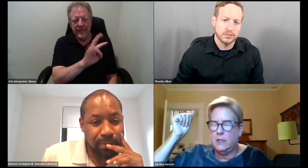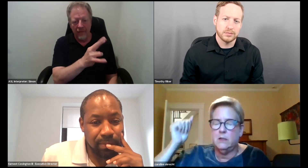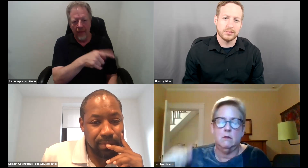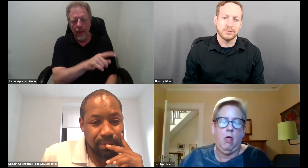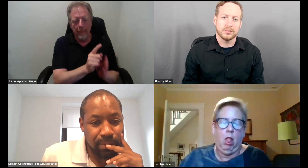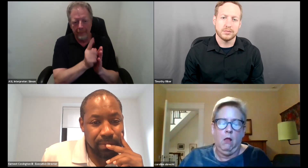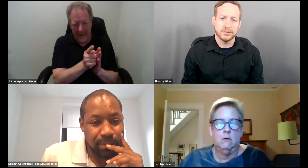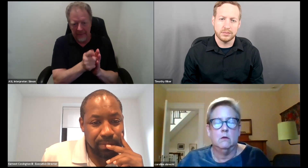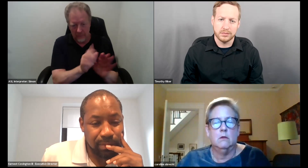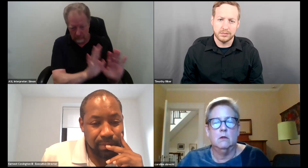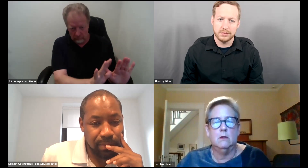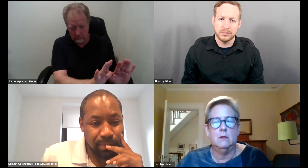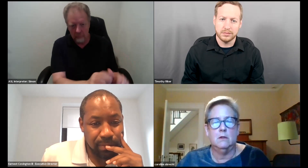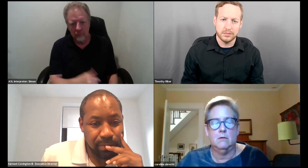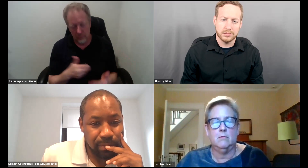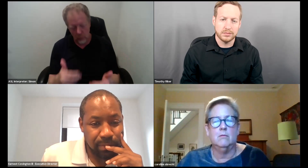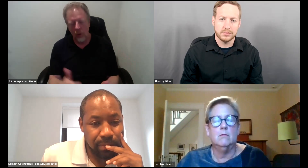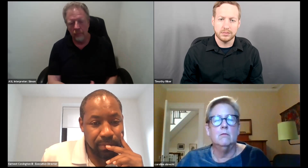meeting minutes.